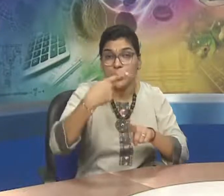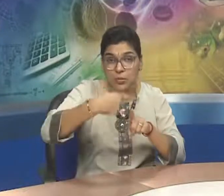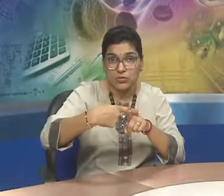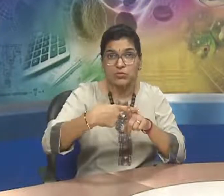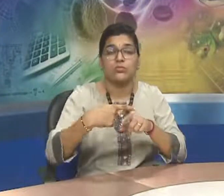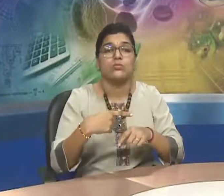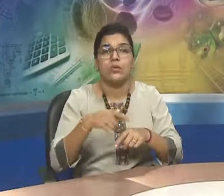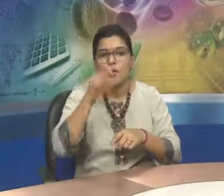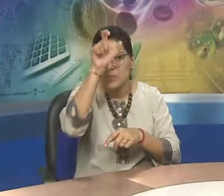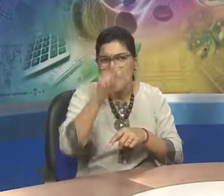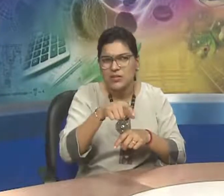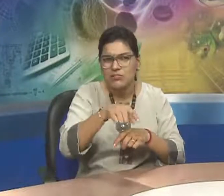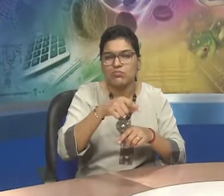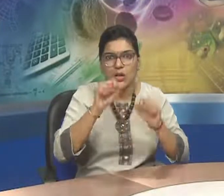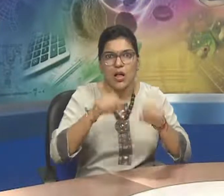If there is any person